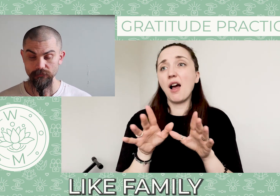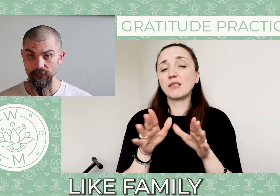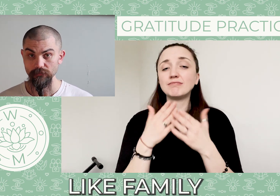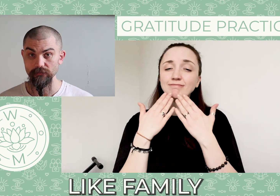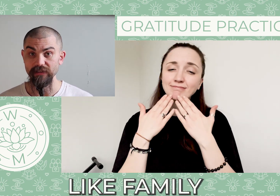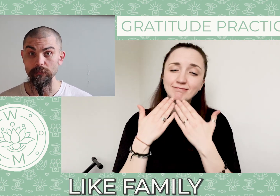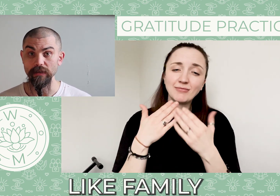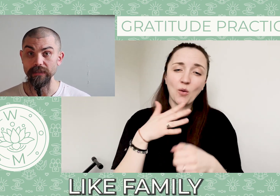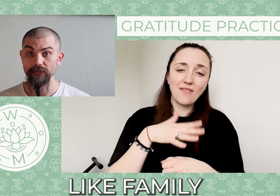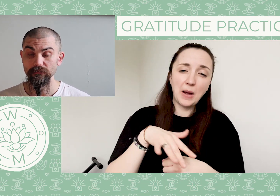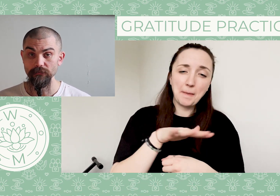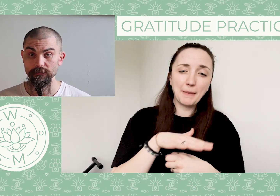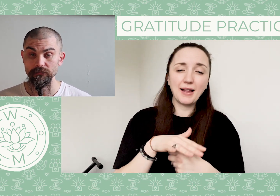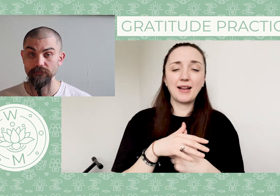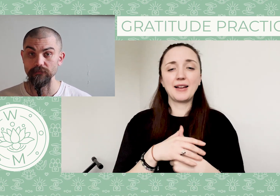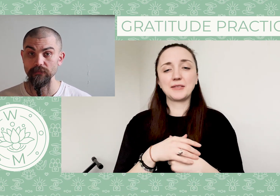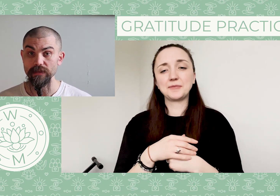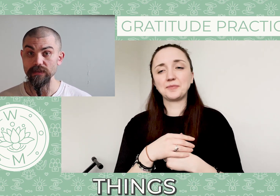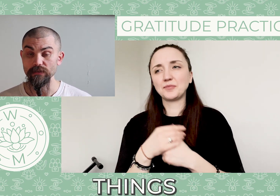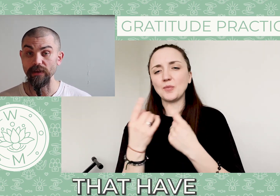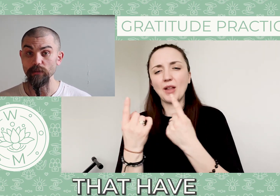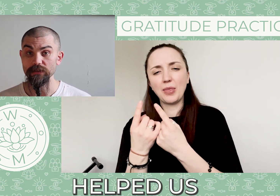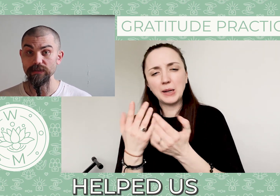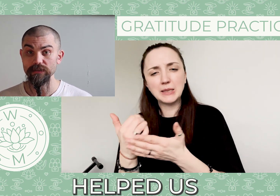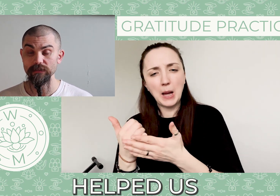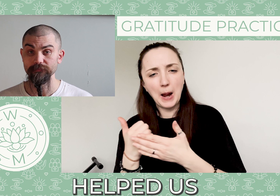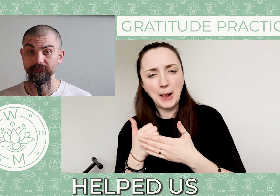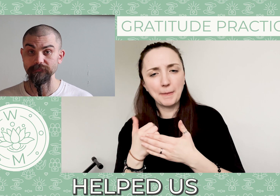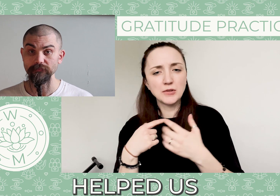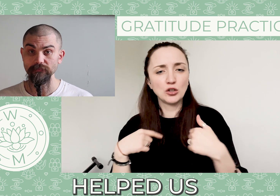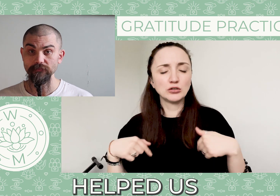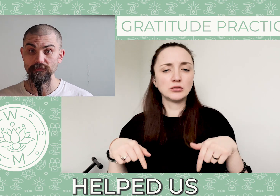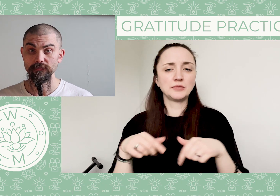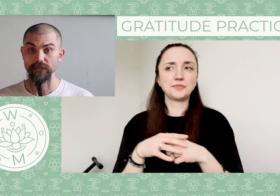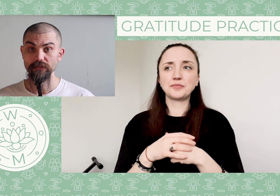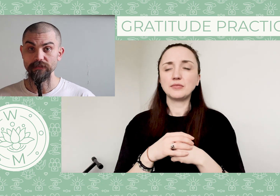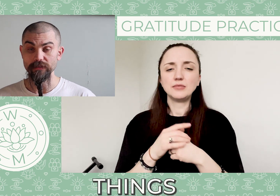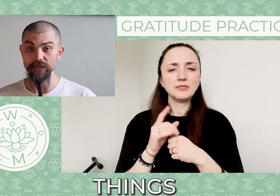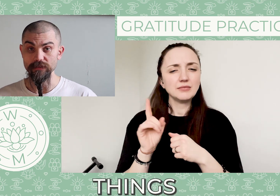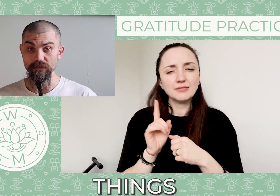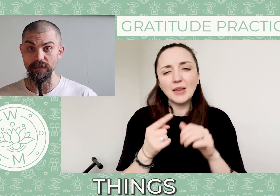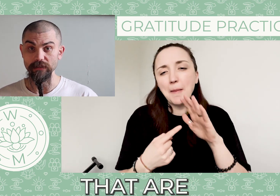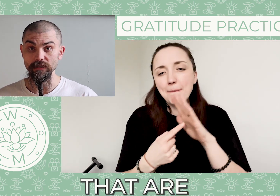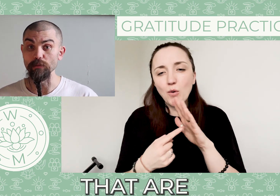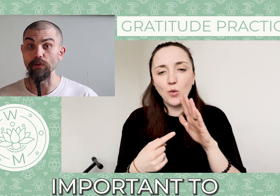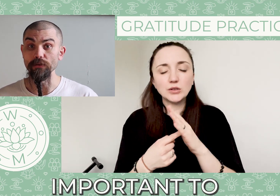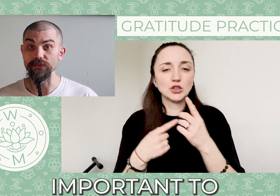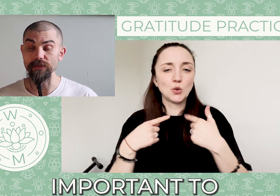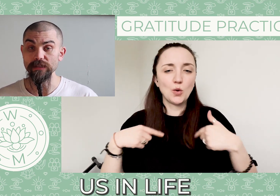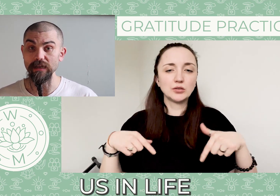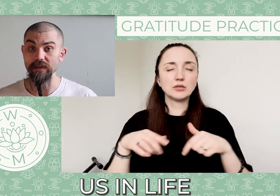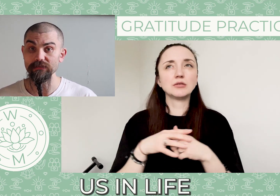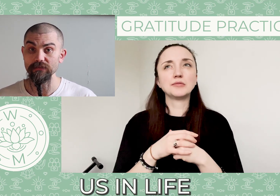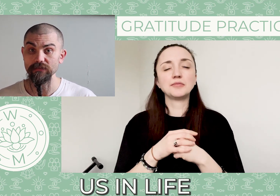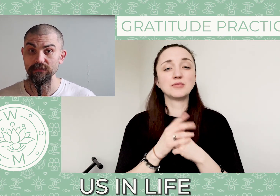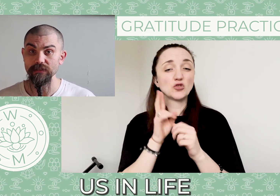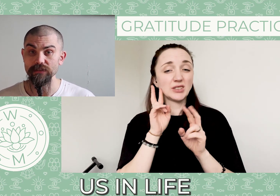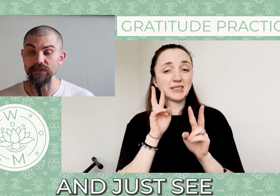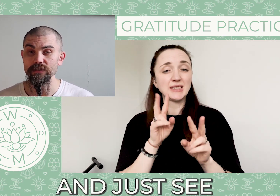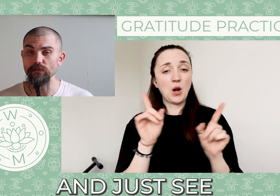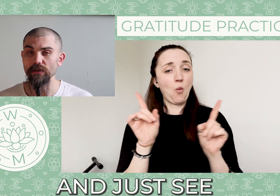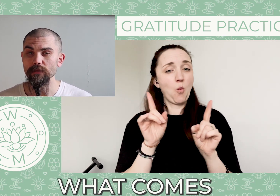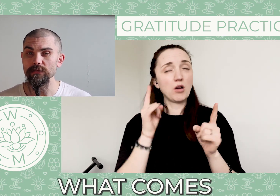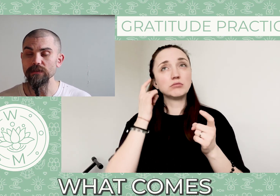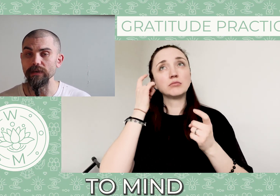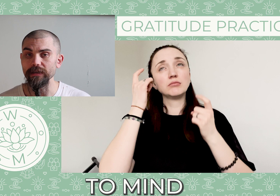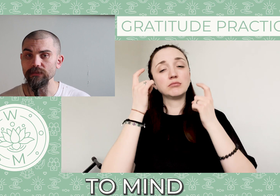like family, things that have helped us, things that are important to us in life,